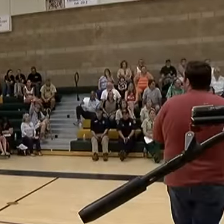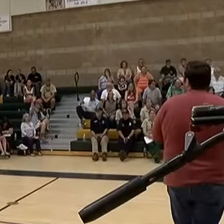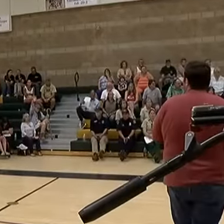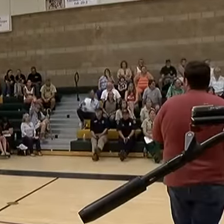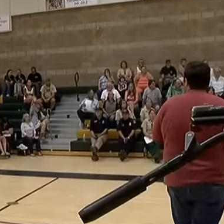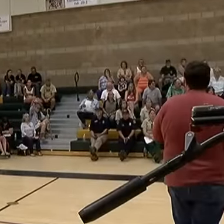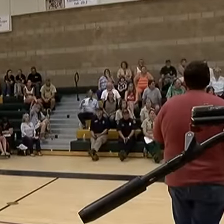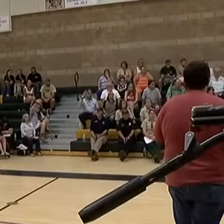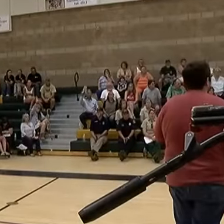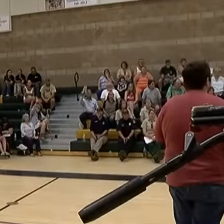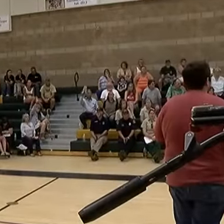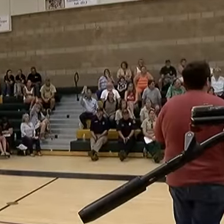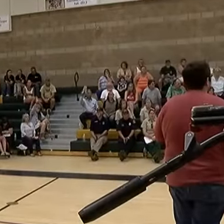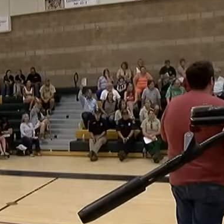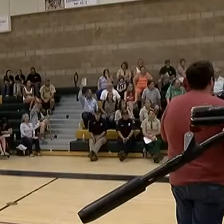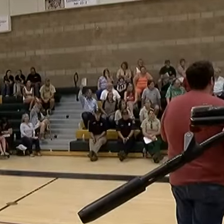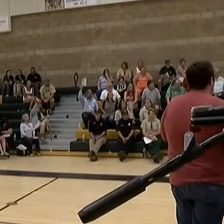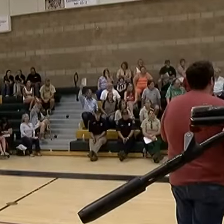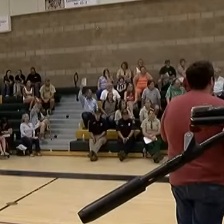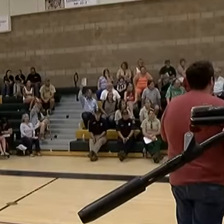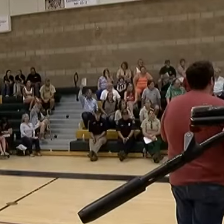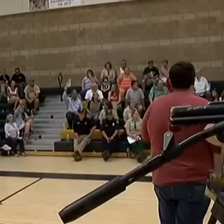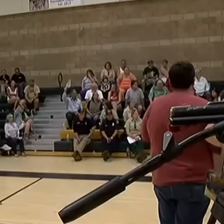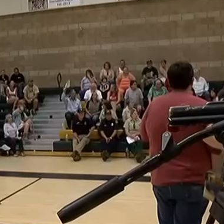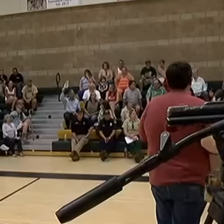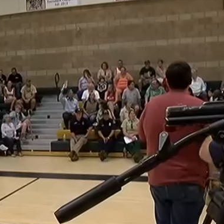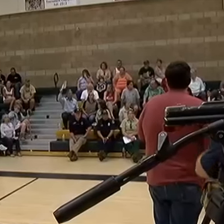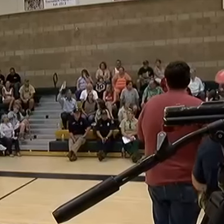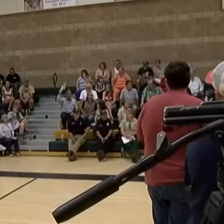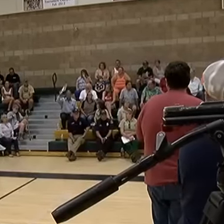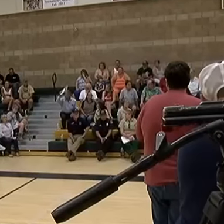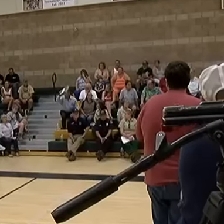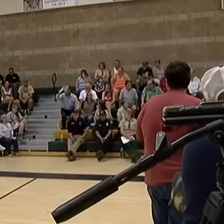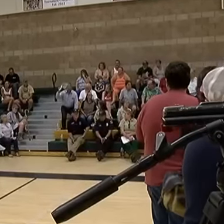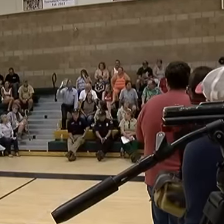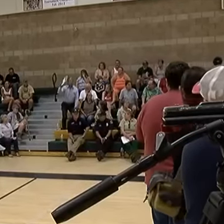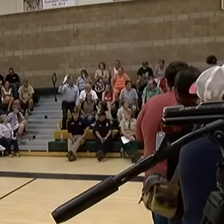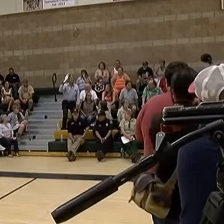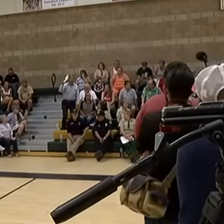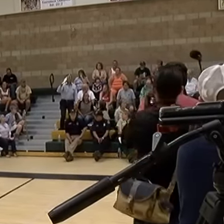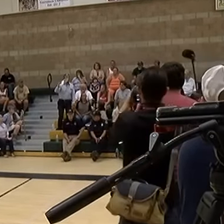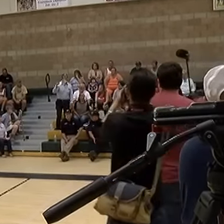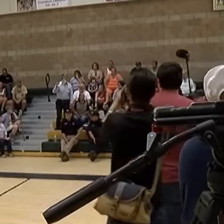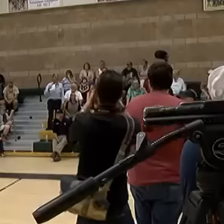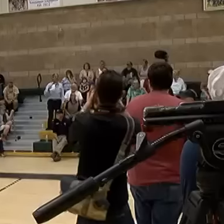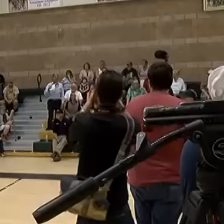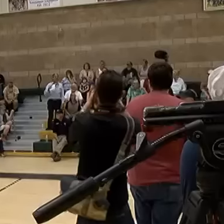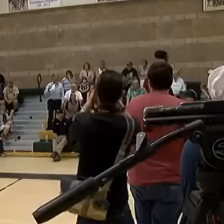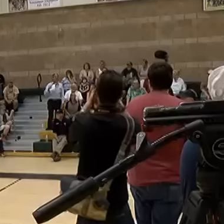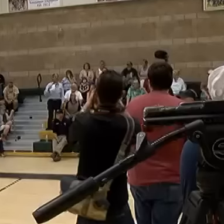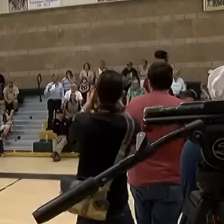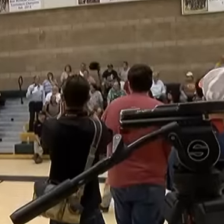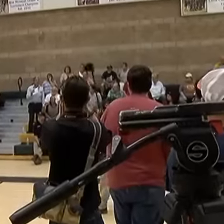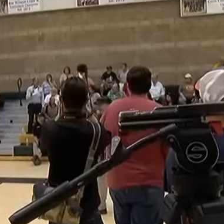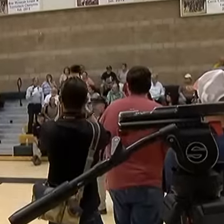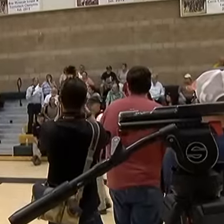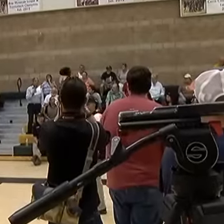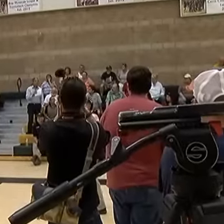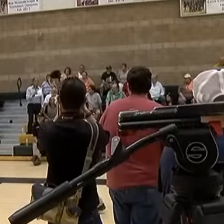next. Sorry, yes, question, please. Yes. Our backyard was doused